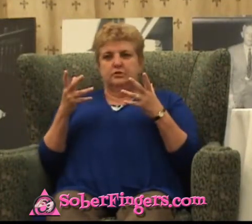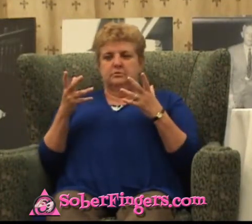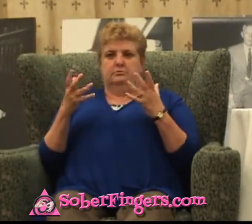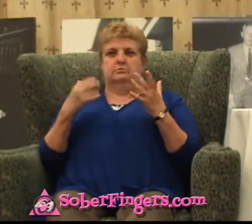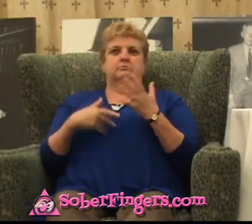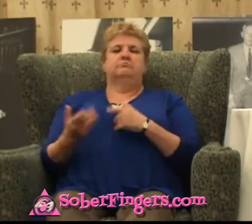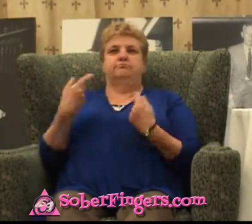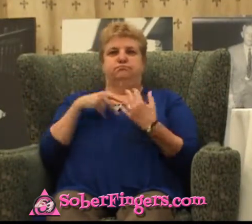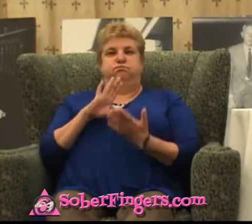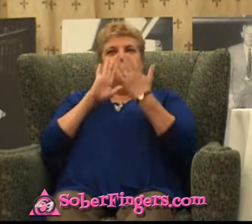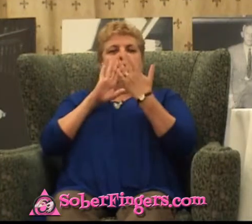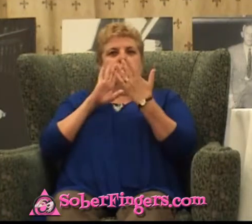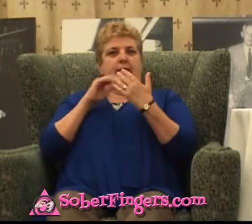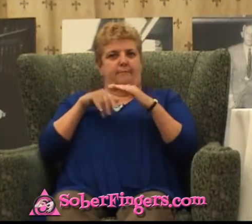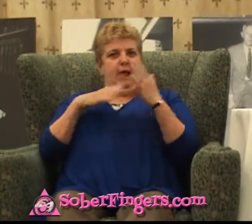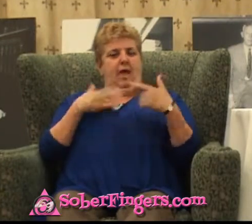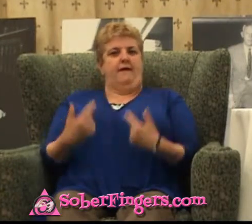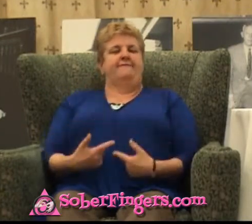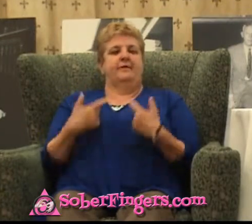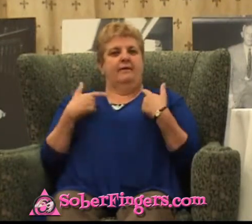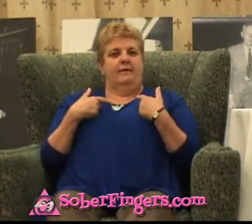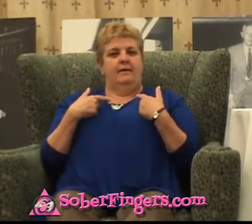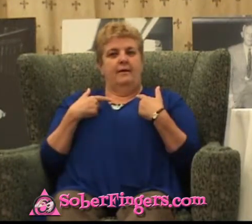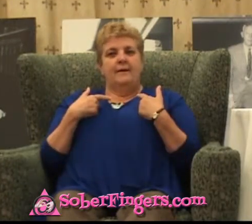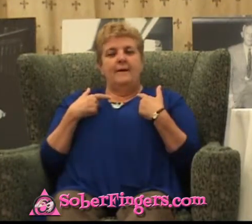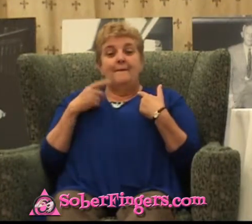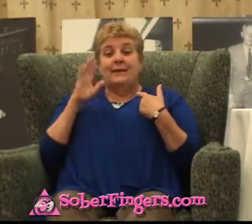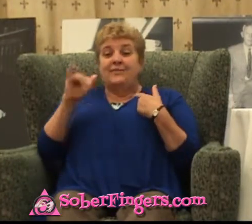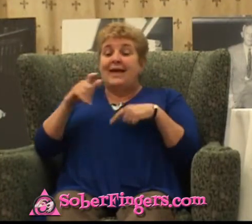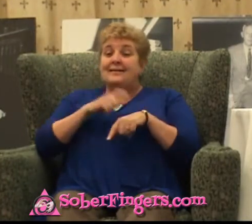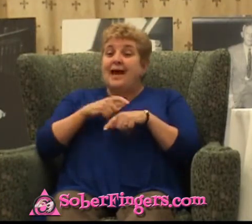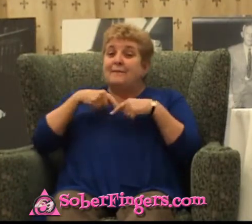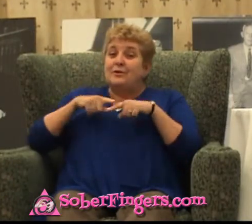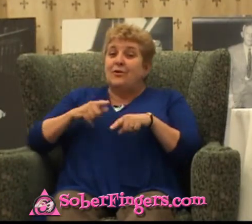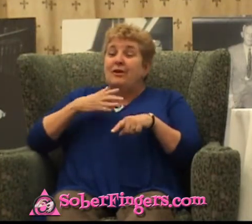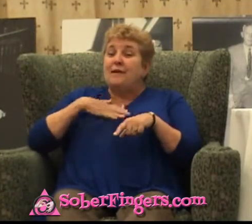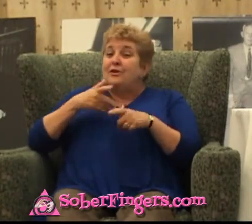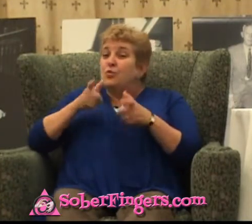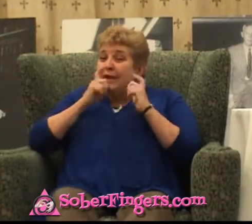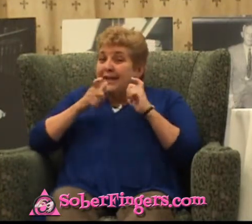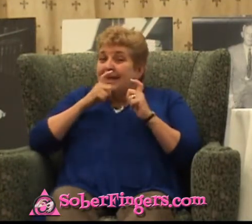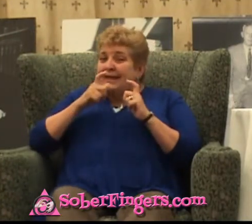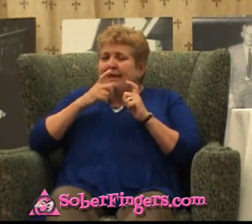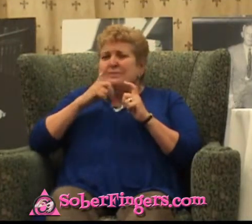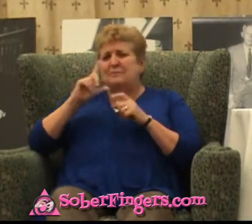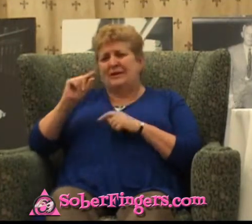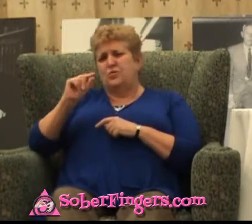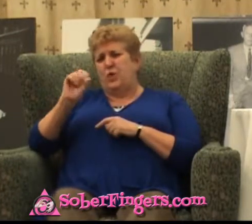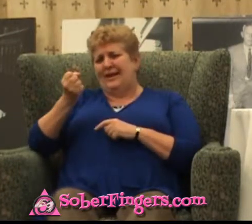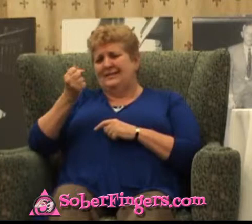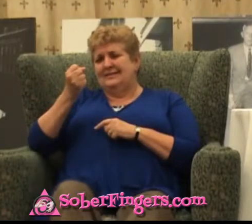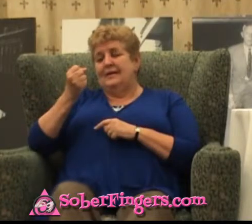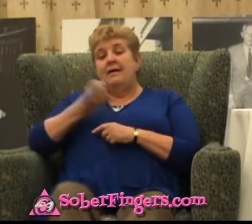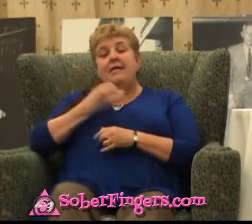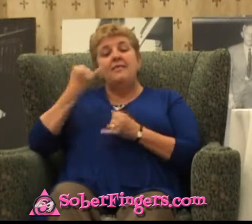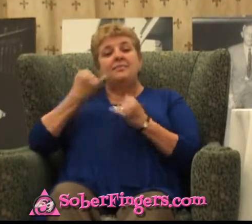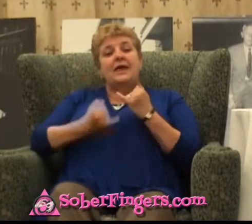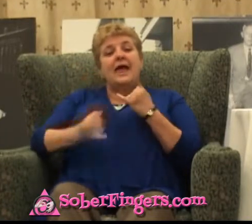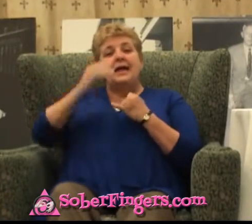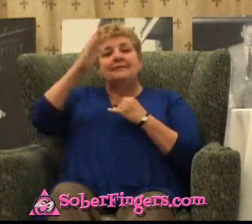for that. But at this point in time in my drinking in my 20s, the last gentleman that I pulled into my alcoholic